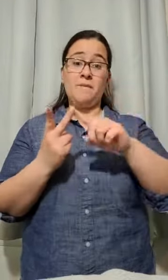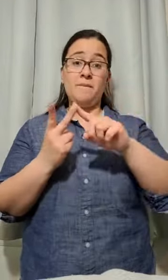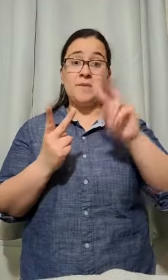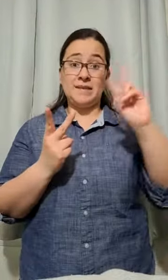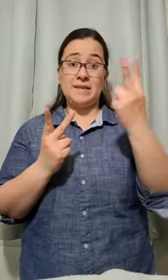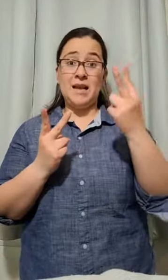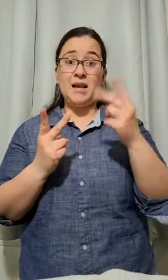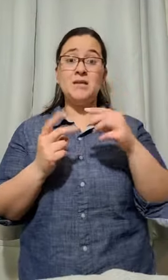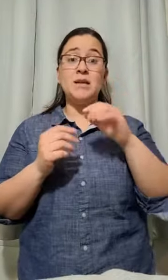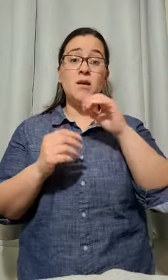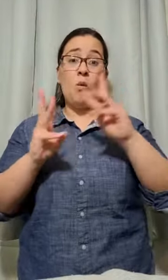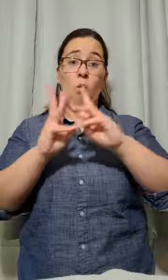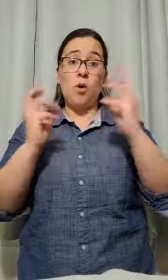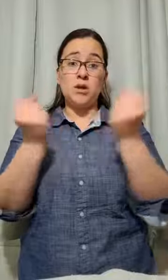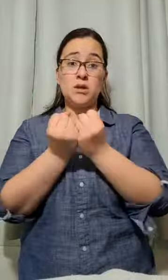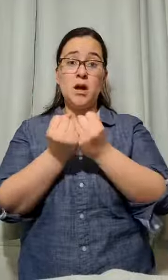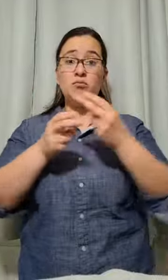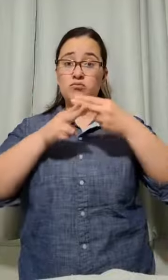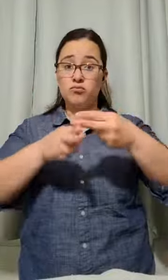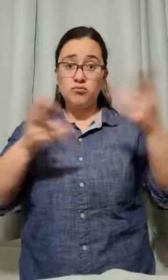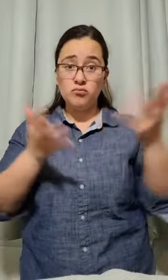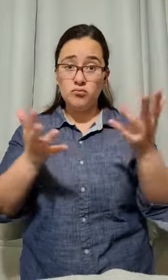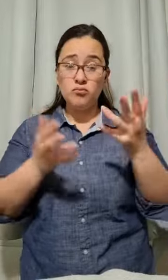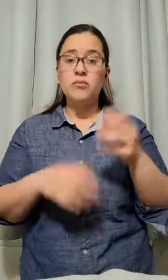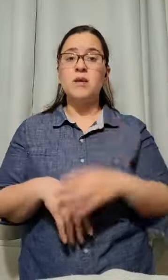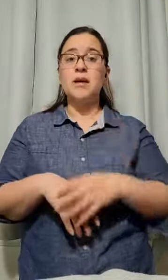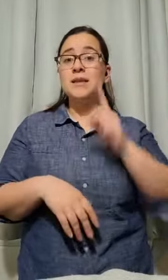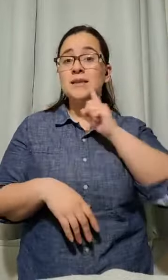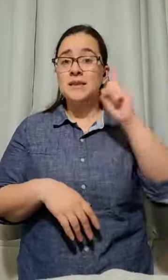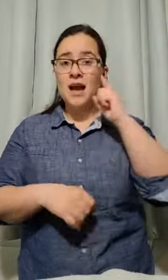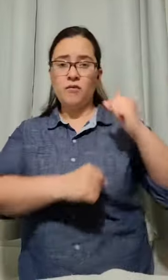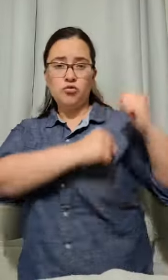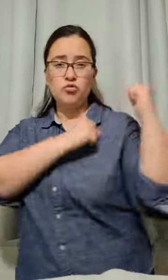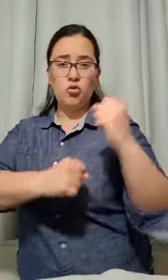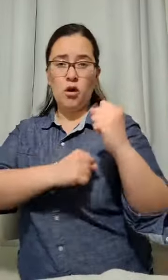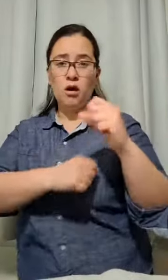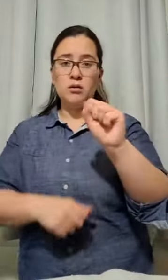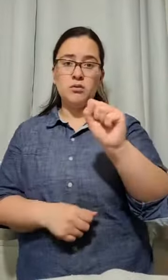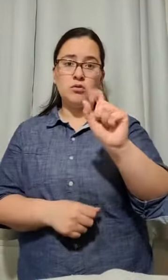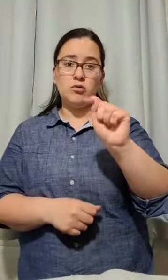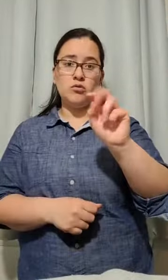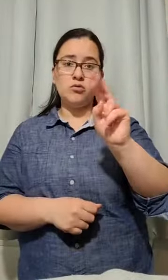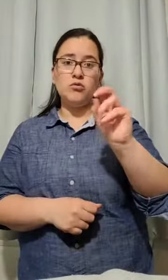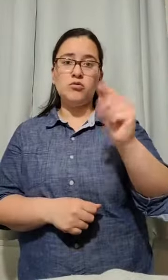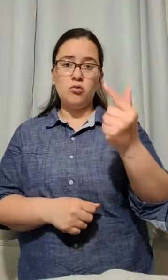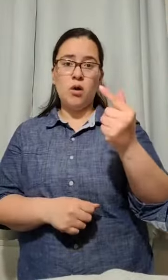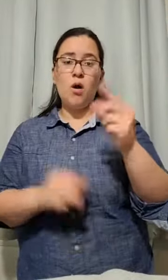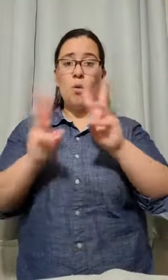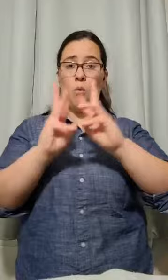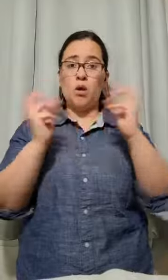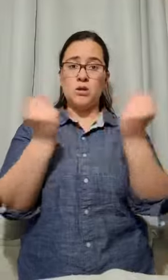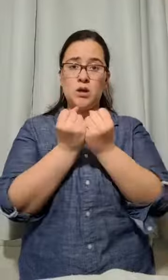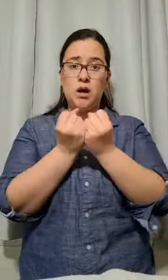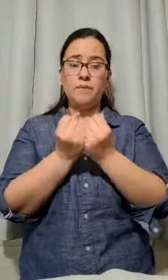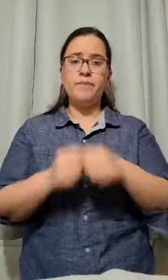civility of the situation was revealed to him. As I drove across Hungerford Common, I could see, on the edge